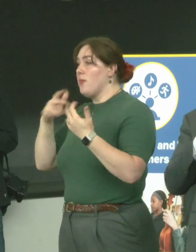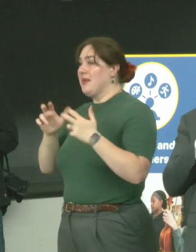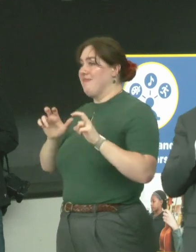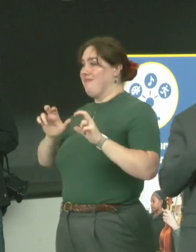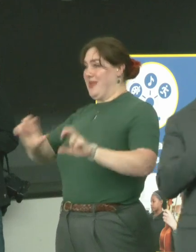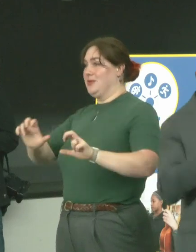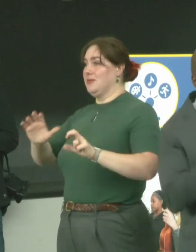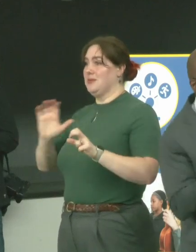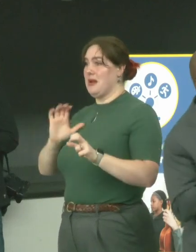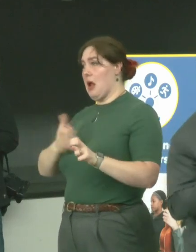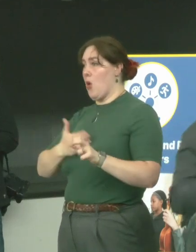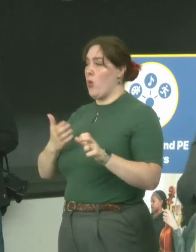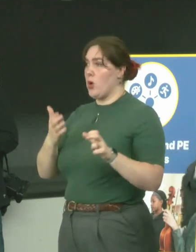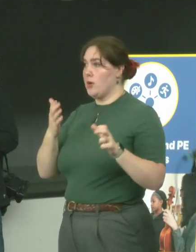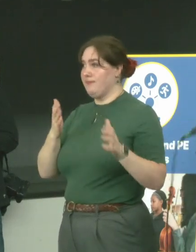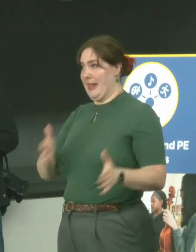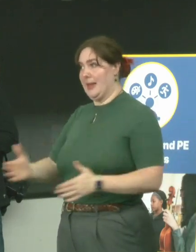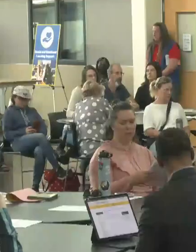in what we're trying to do.